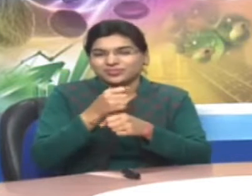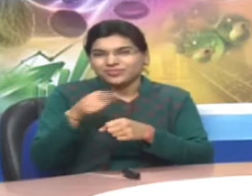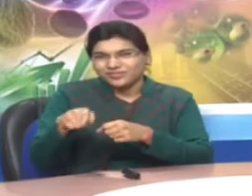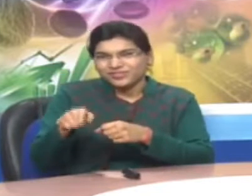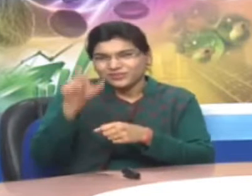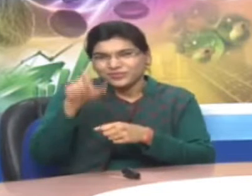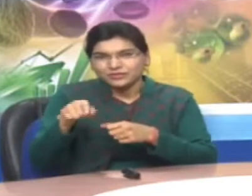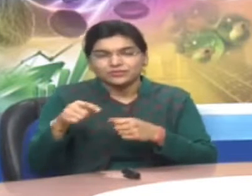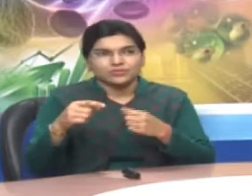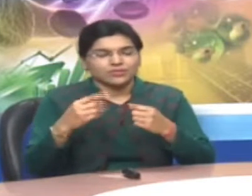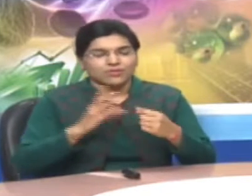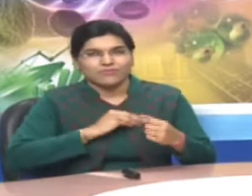Is he nervous?